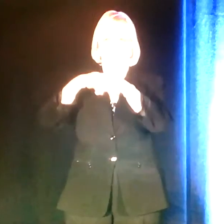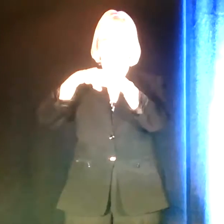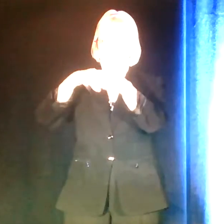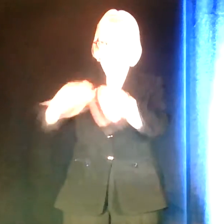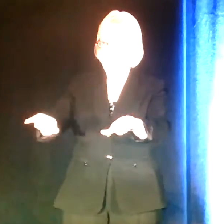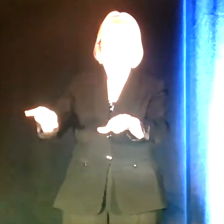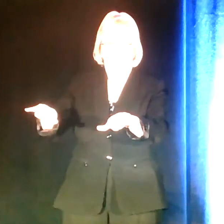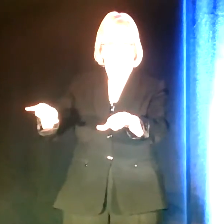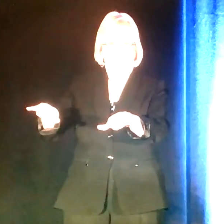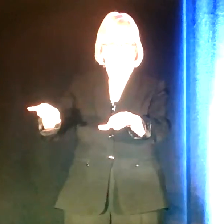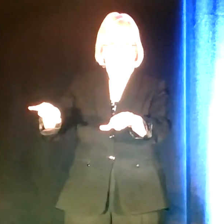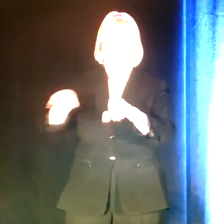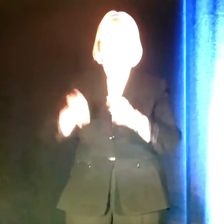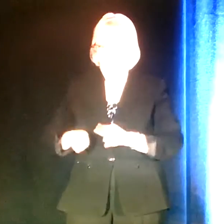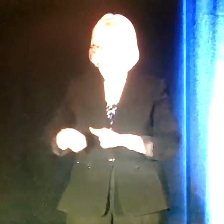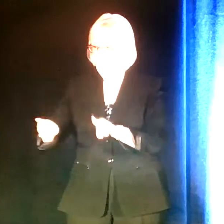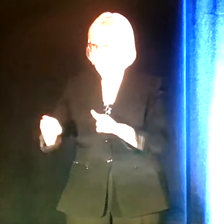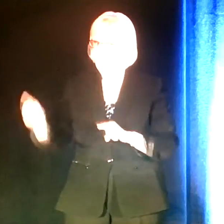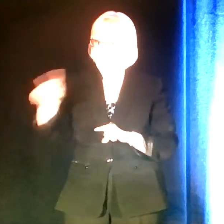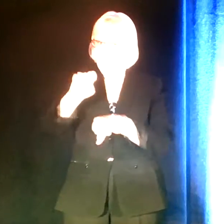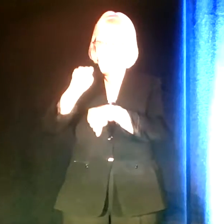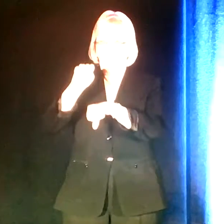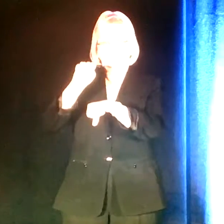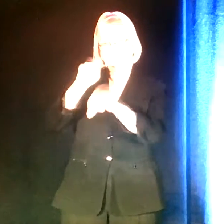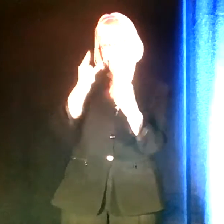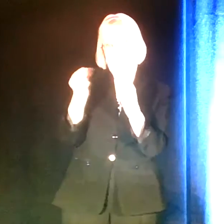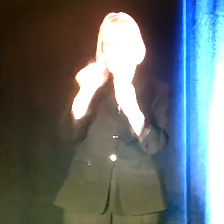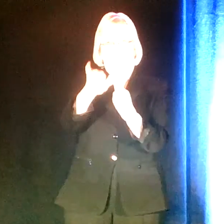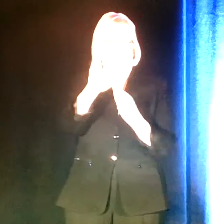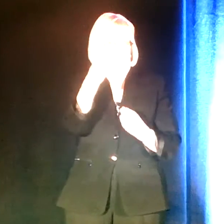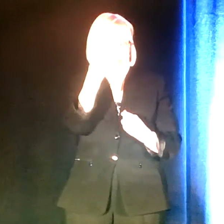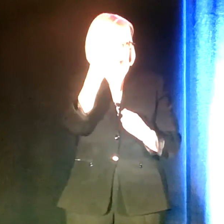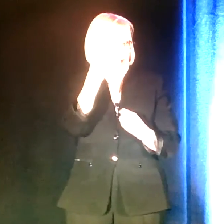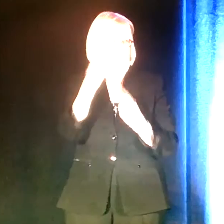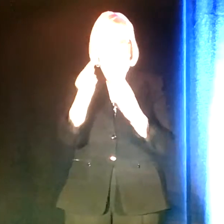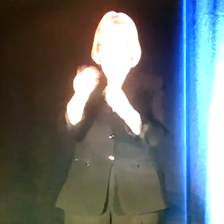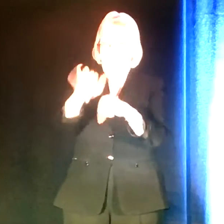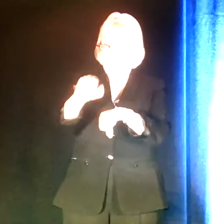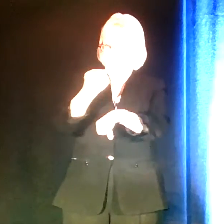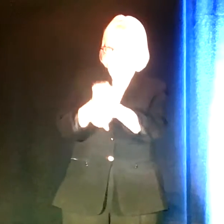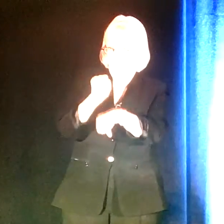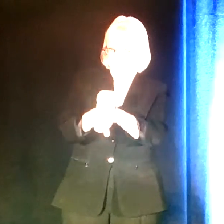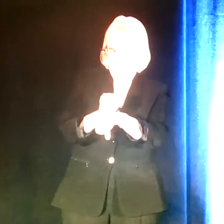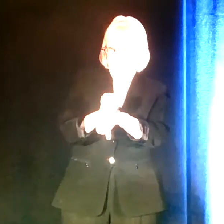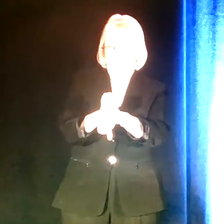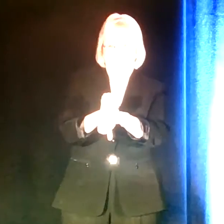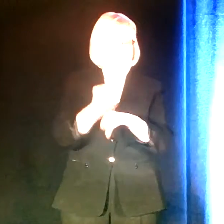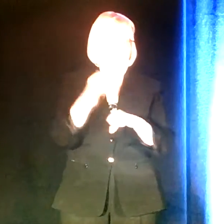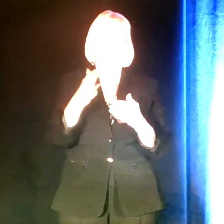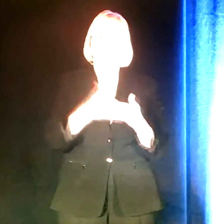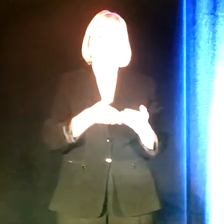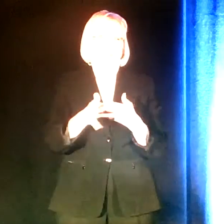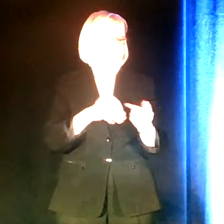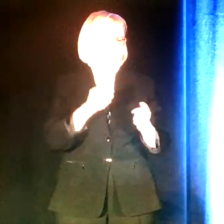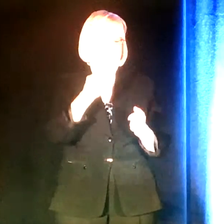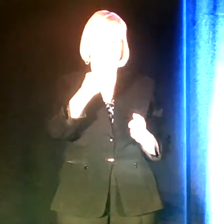Most of the time, that means at the same time during, like if you're doing a job or your work,